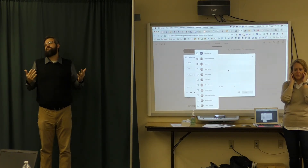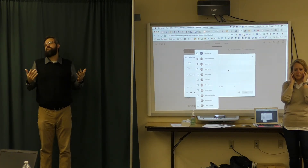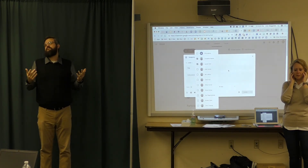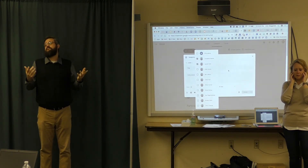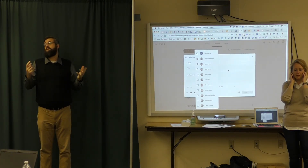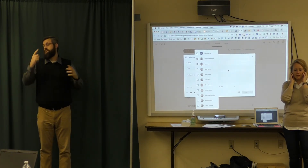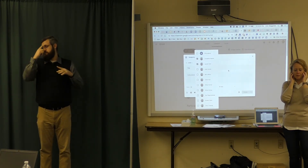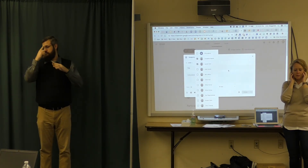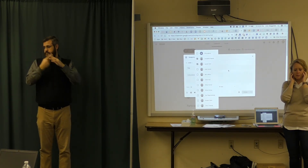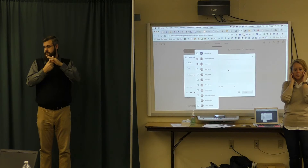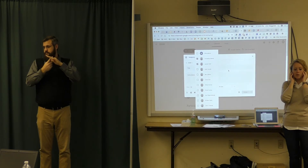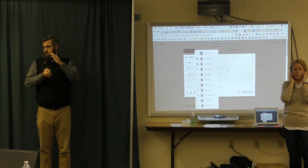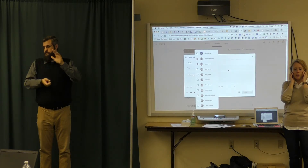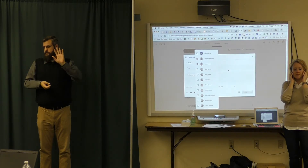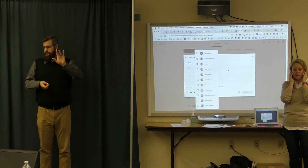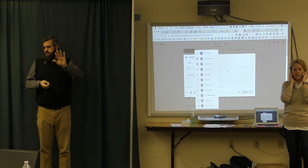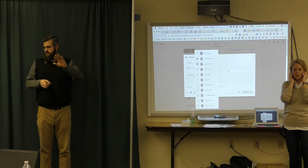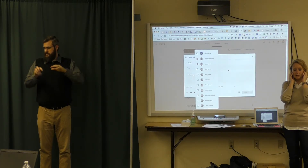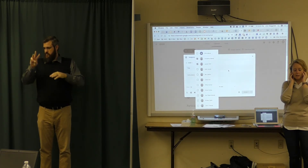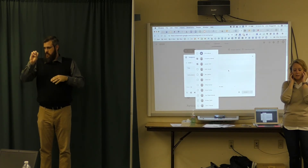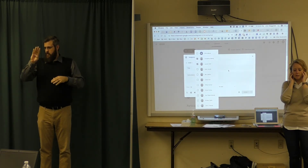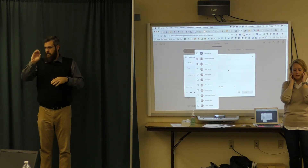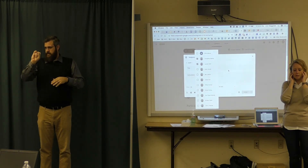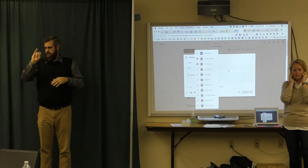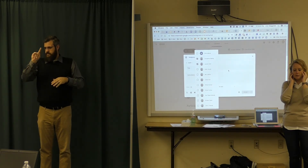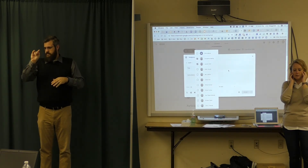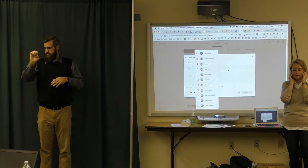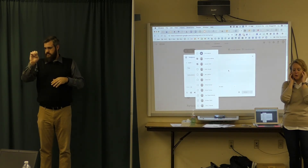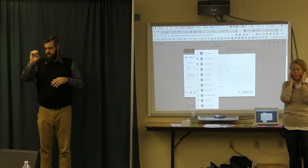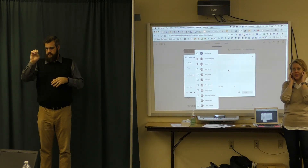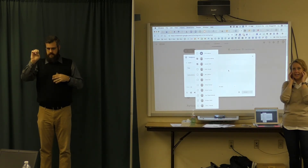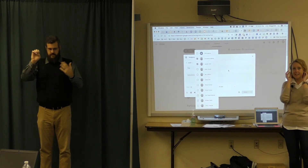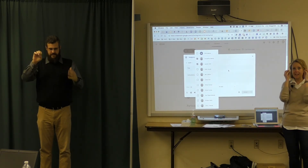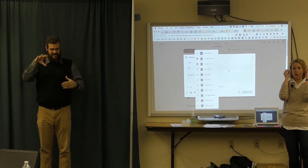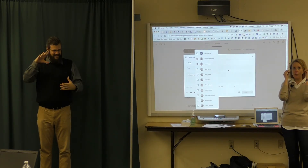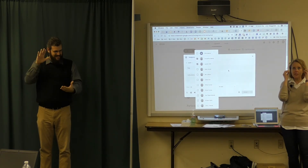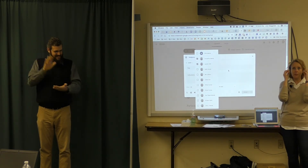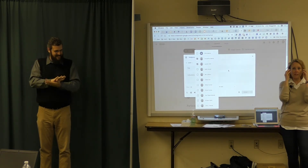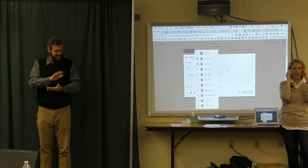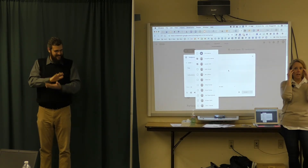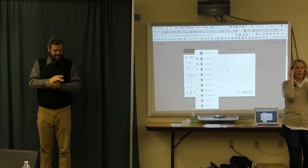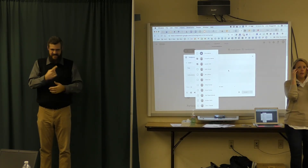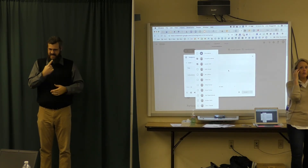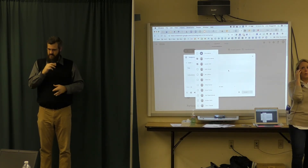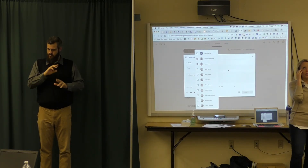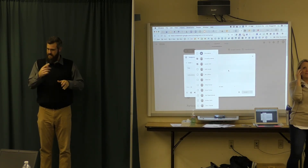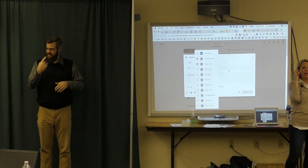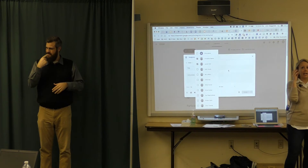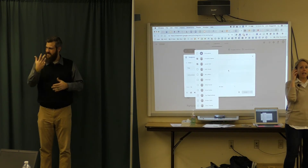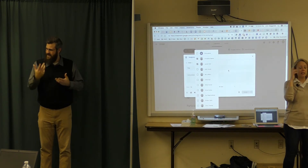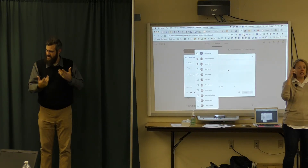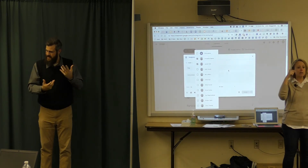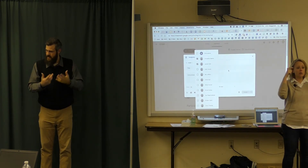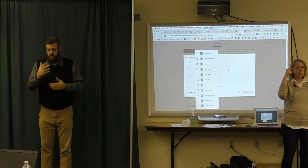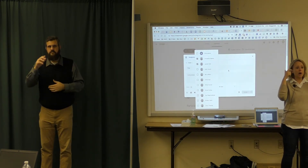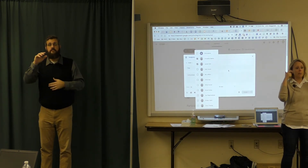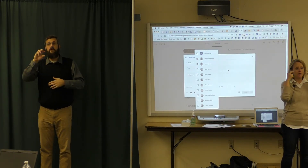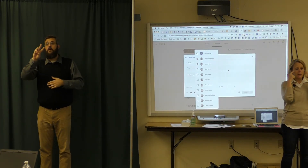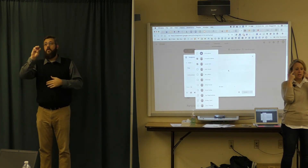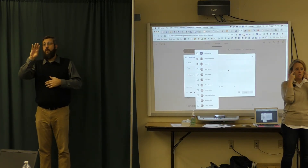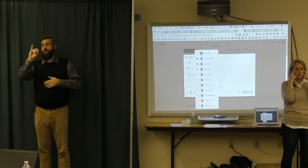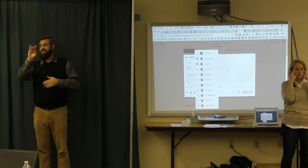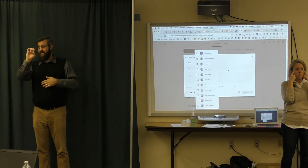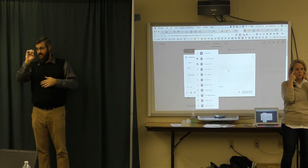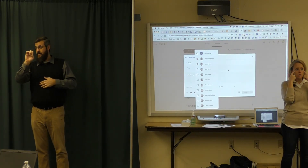I can't think of it. There's a website. Oh man, it's like on the tip of my tongue. There's a website and the kids respond